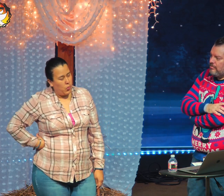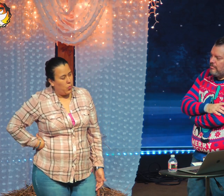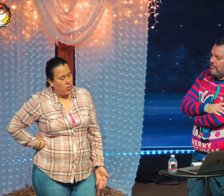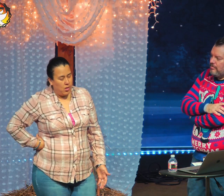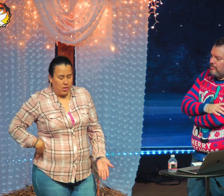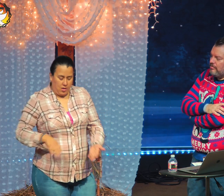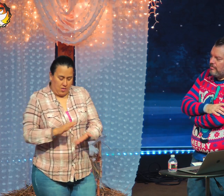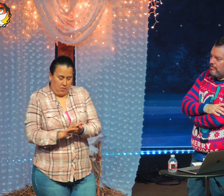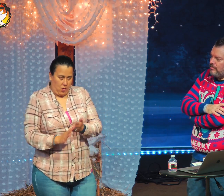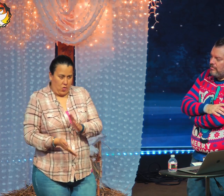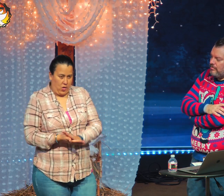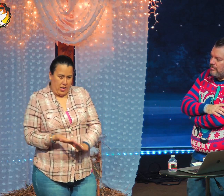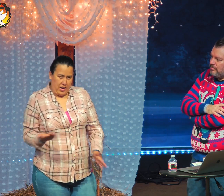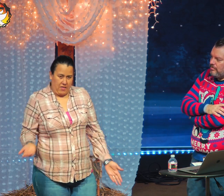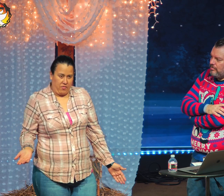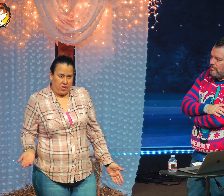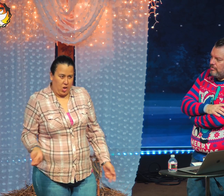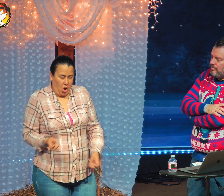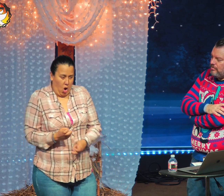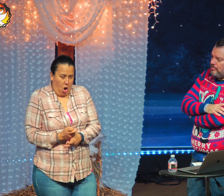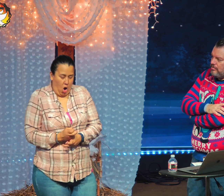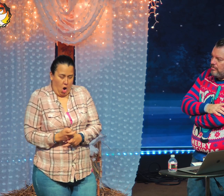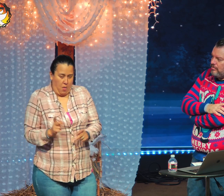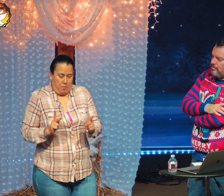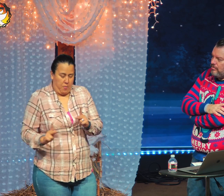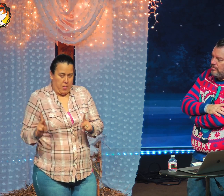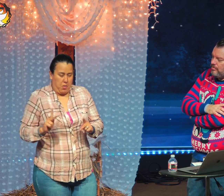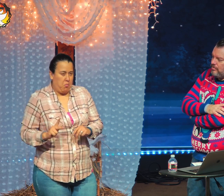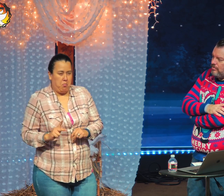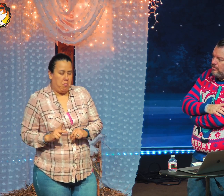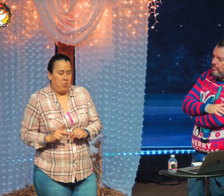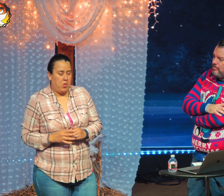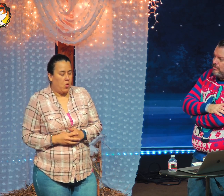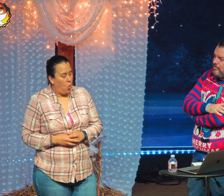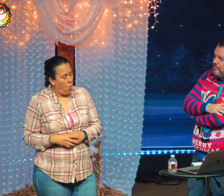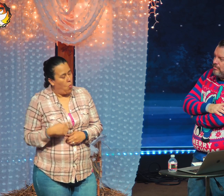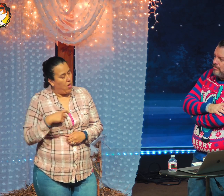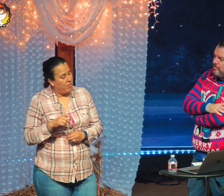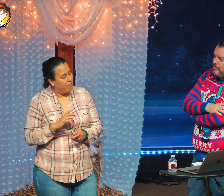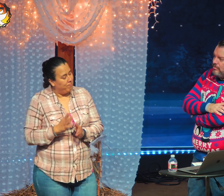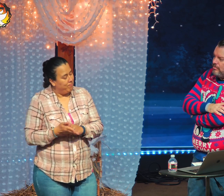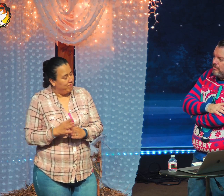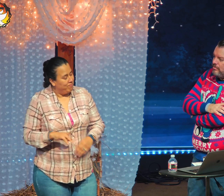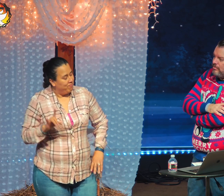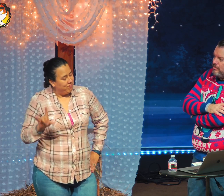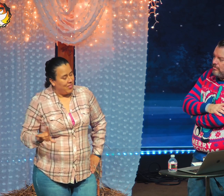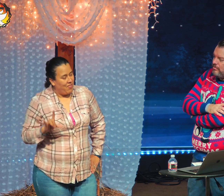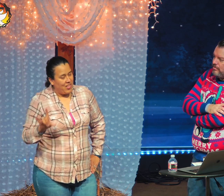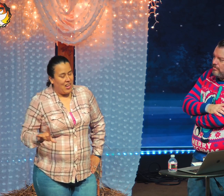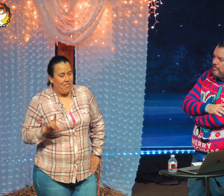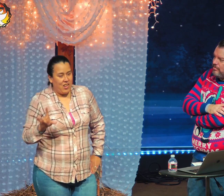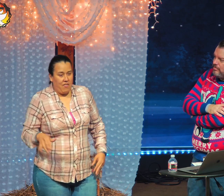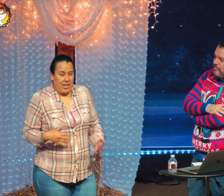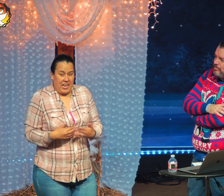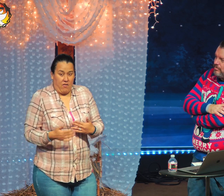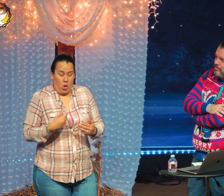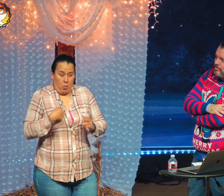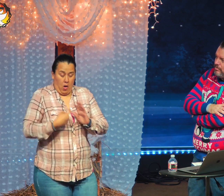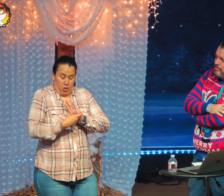Being able to recognize that. And some people today, our friends who are Christians, maybe they're obsessed over something. You're